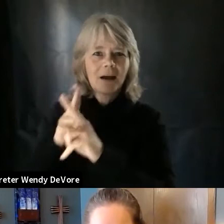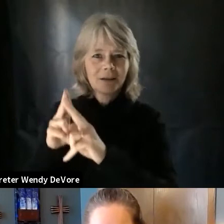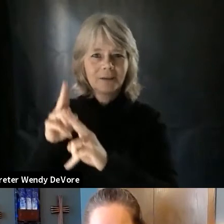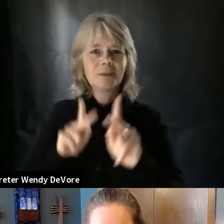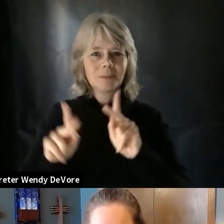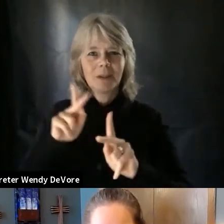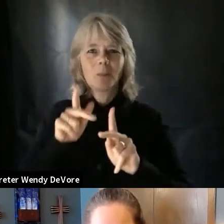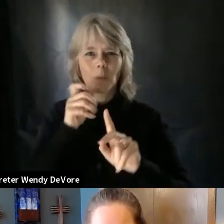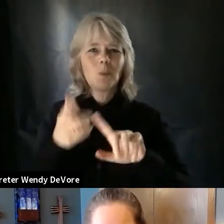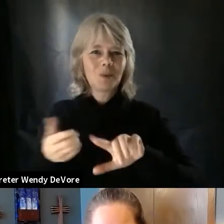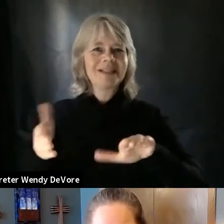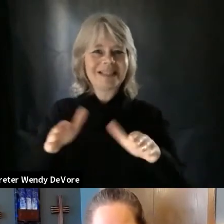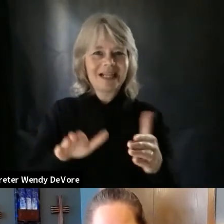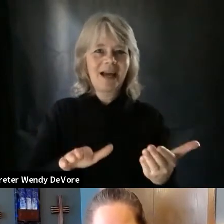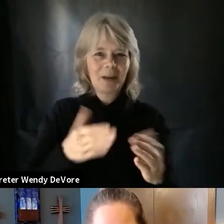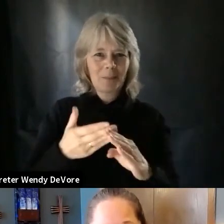us.